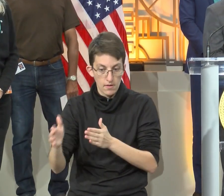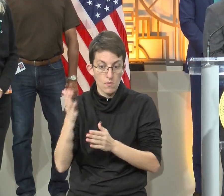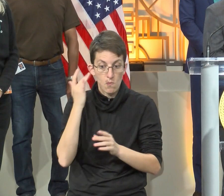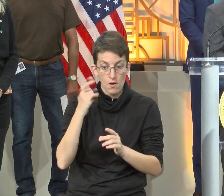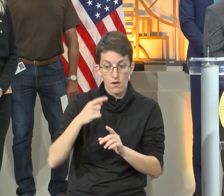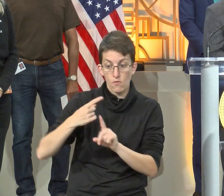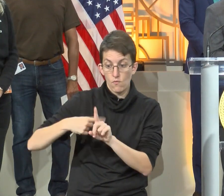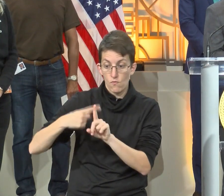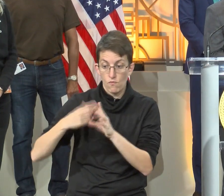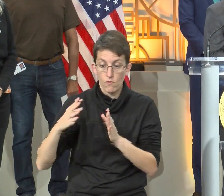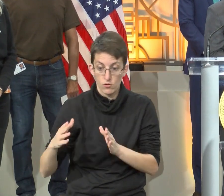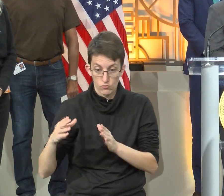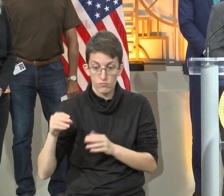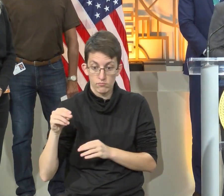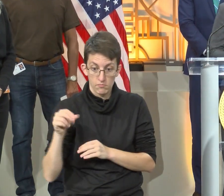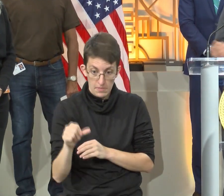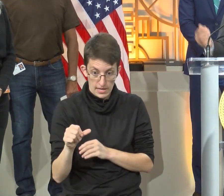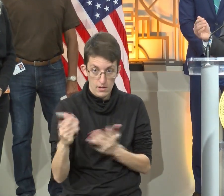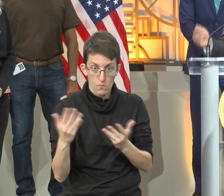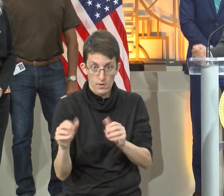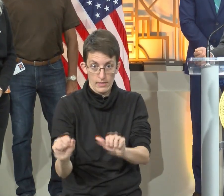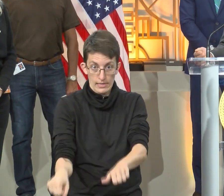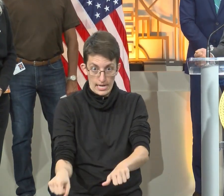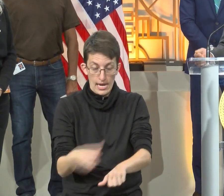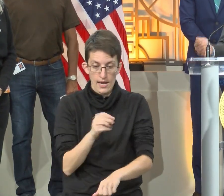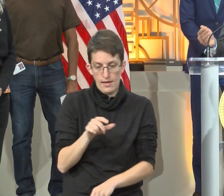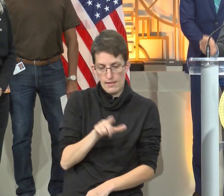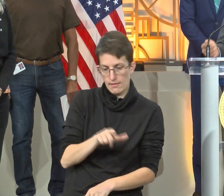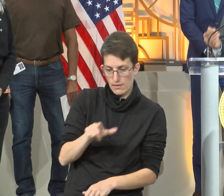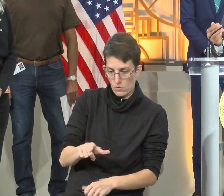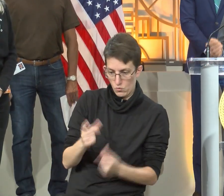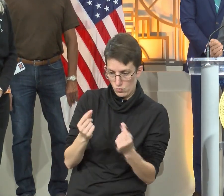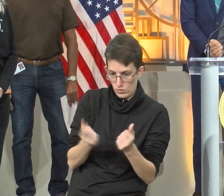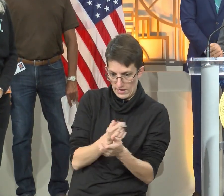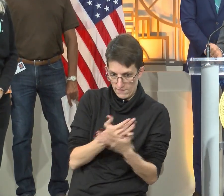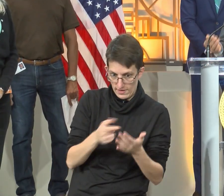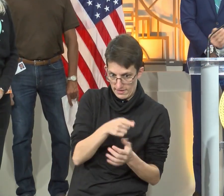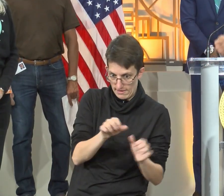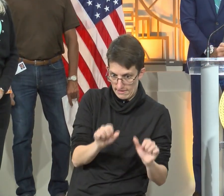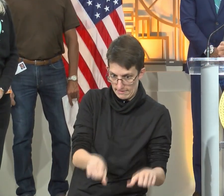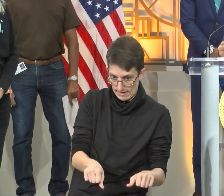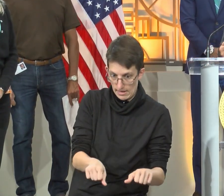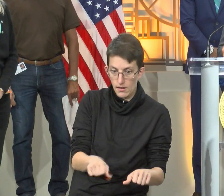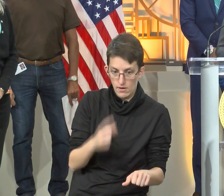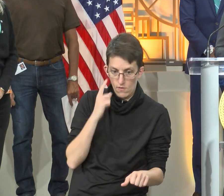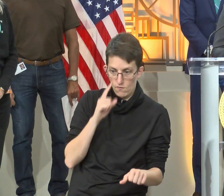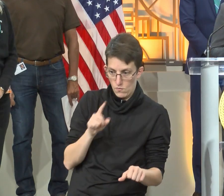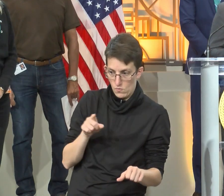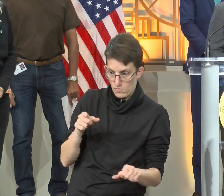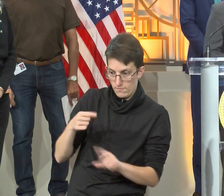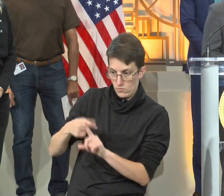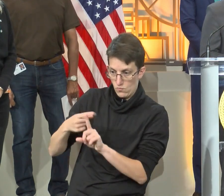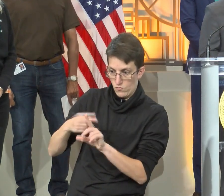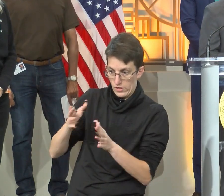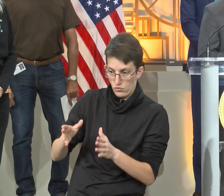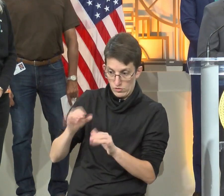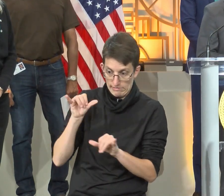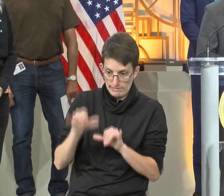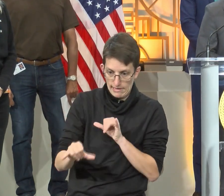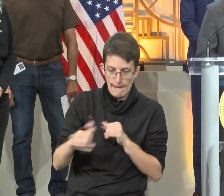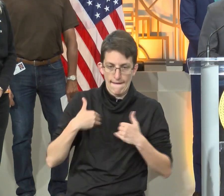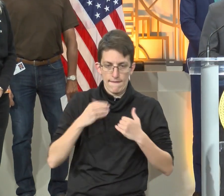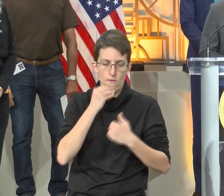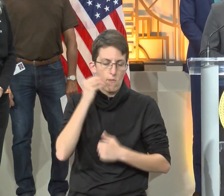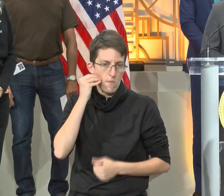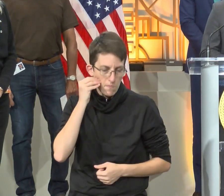they can to pay their rent, and the landlord is doing everything they can to keep that tenant in place. We appreciate both tenant